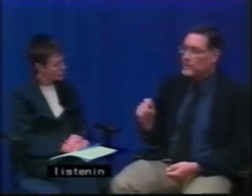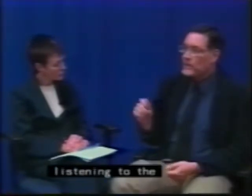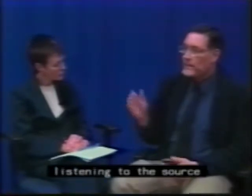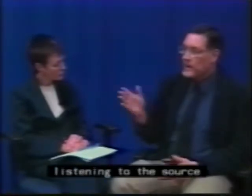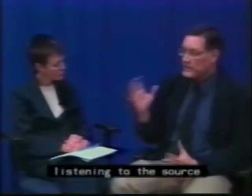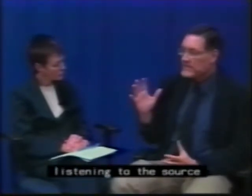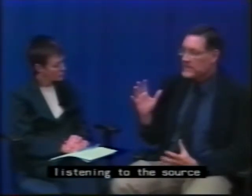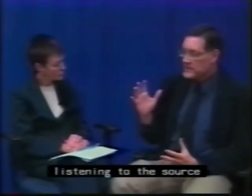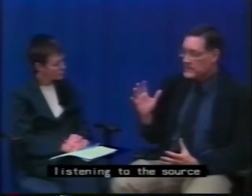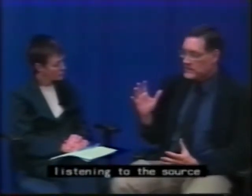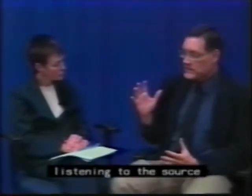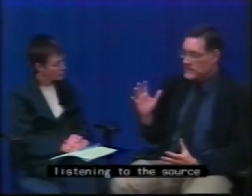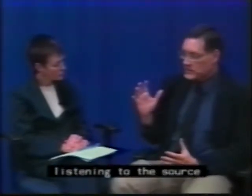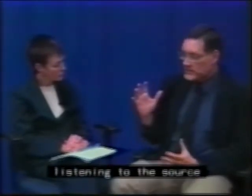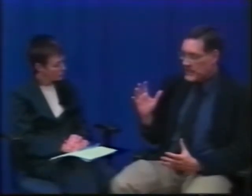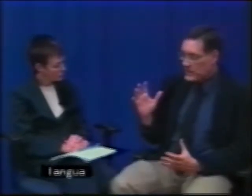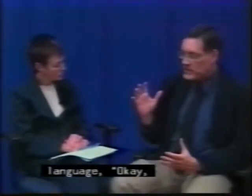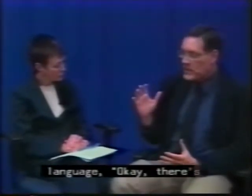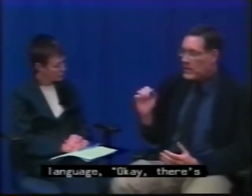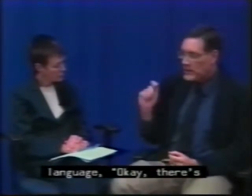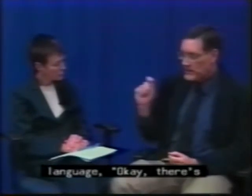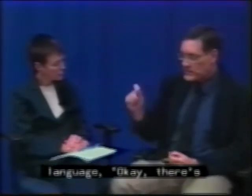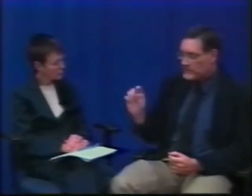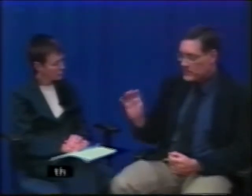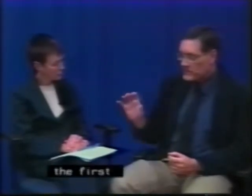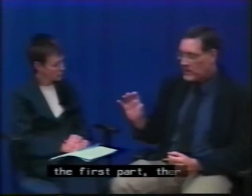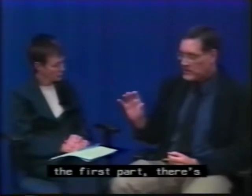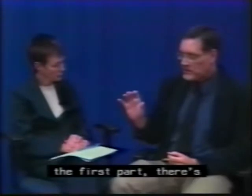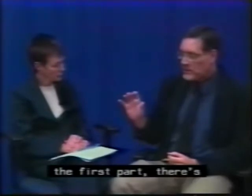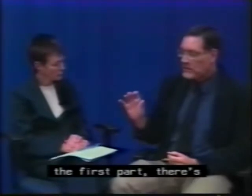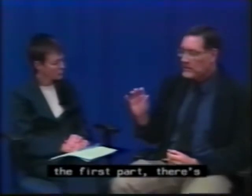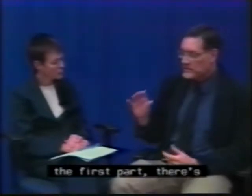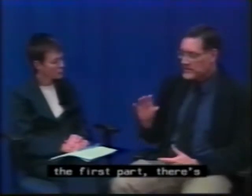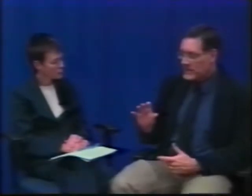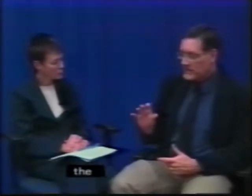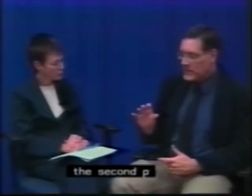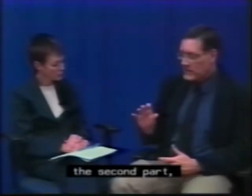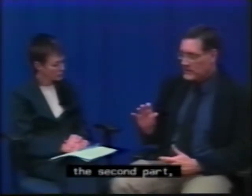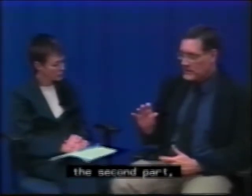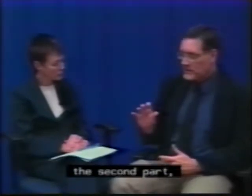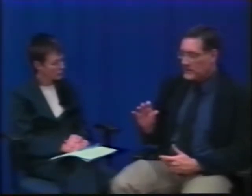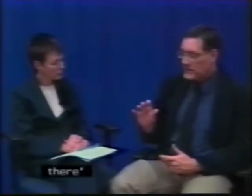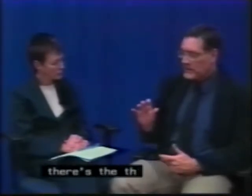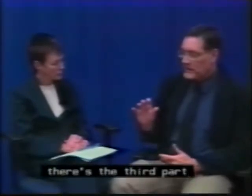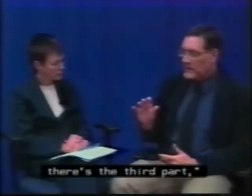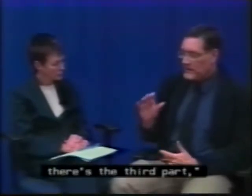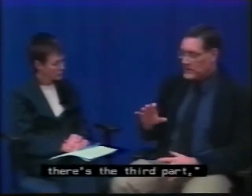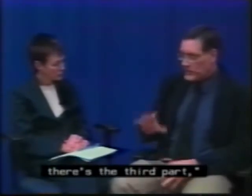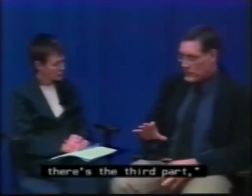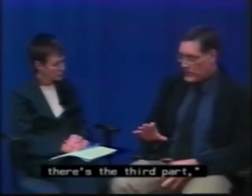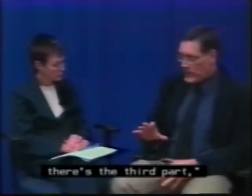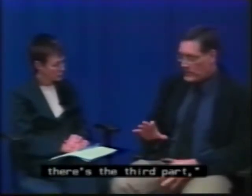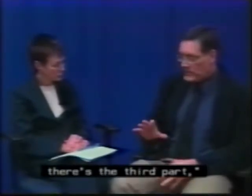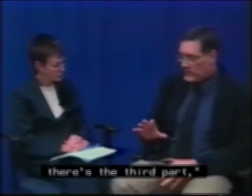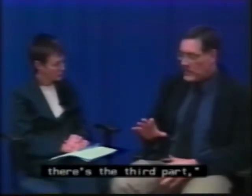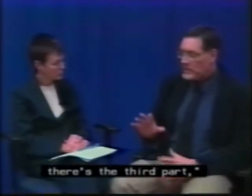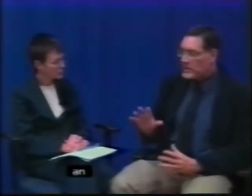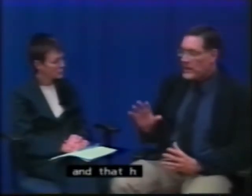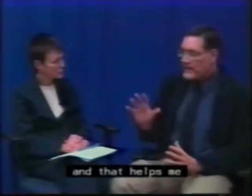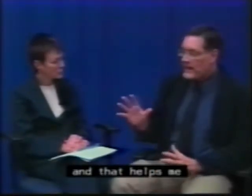When I'm listening to the source language, okay, there's the first part, there's the second part, and there's the third part. And that